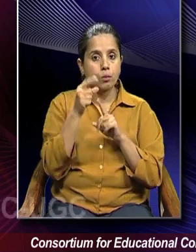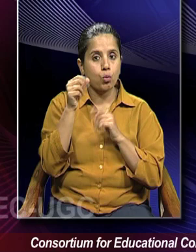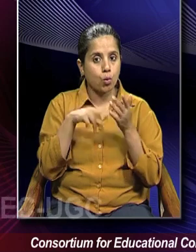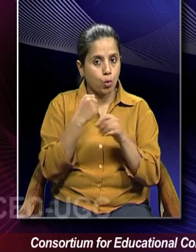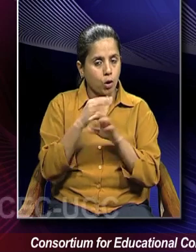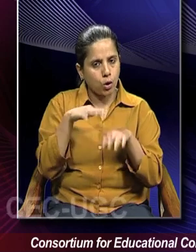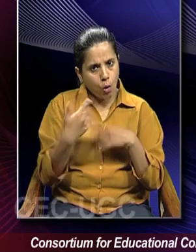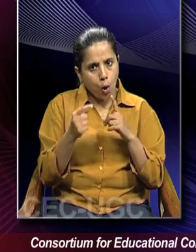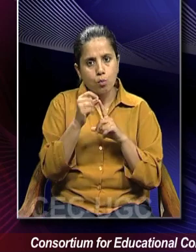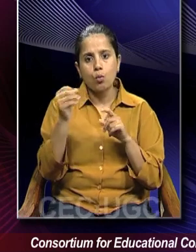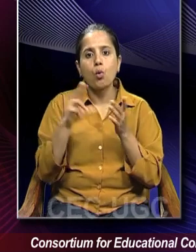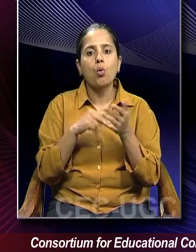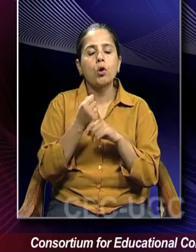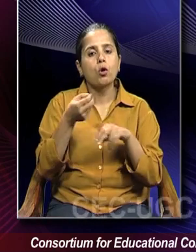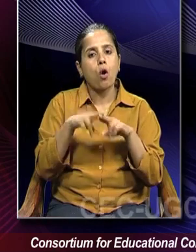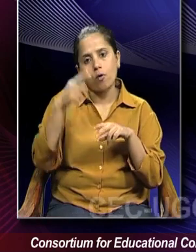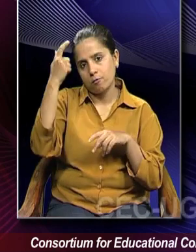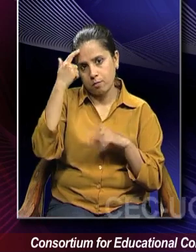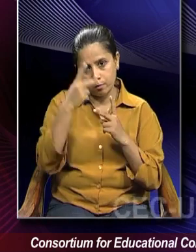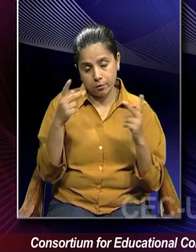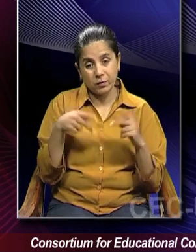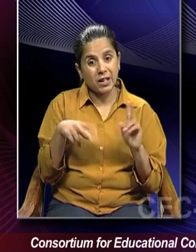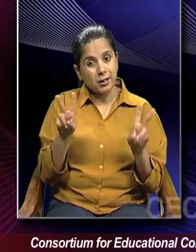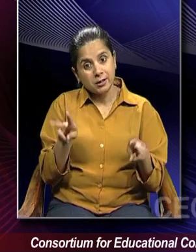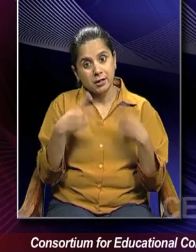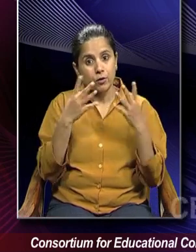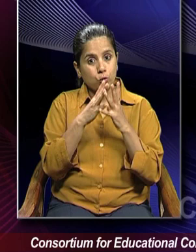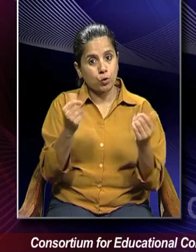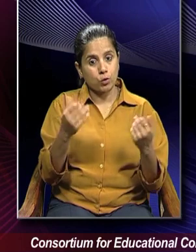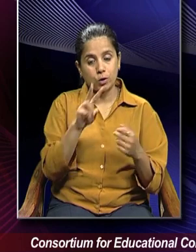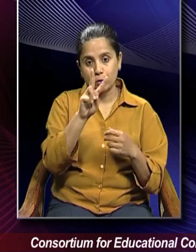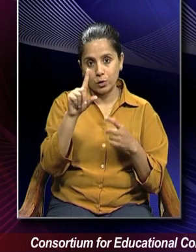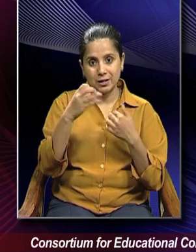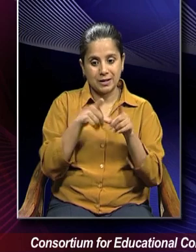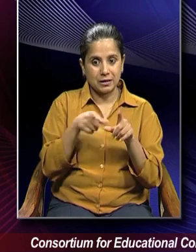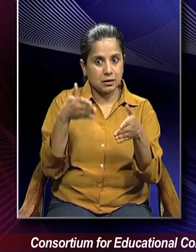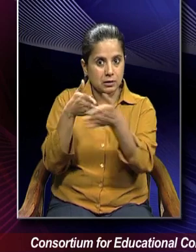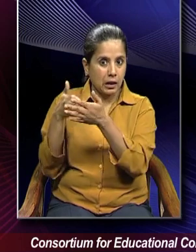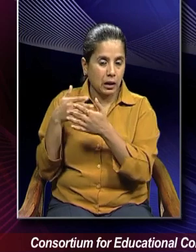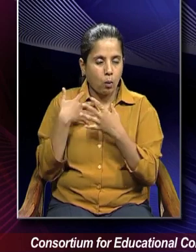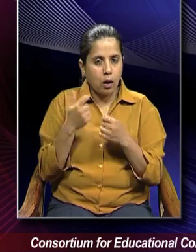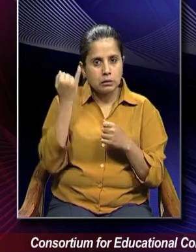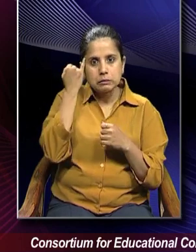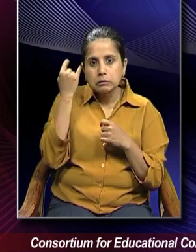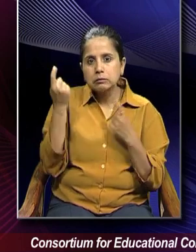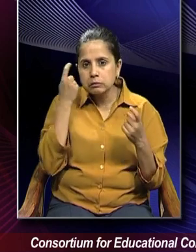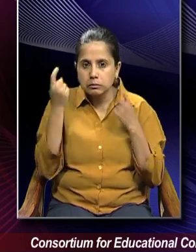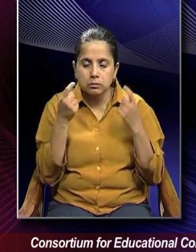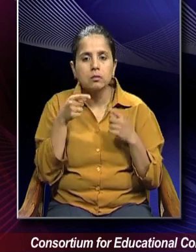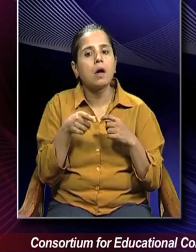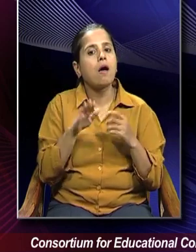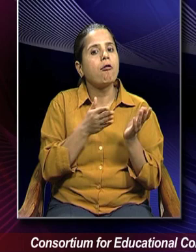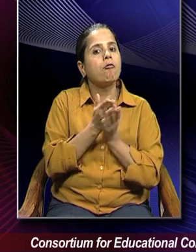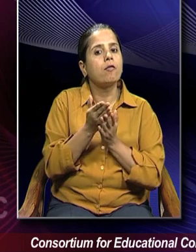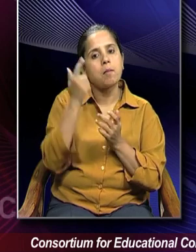of minds. In order to find unique solutions to the 21st century challenges, we have this technique that is